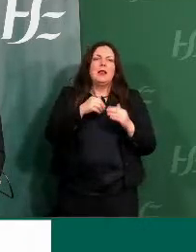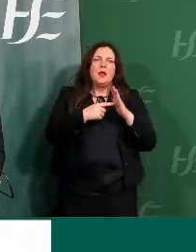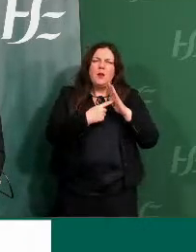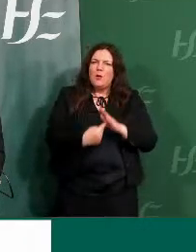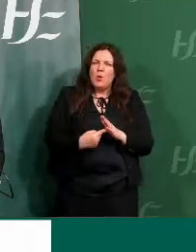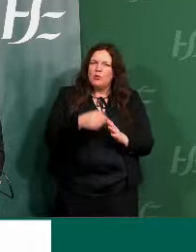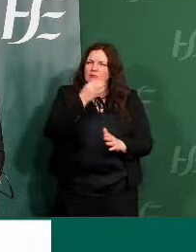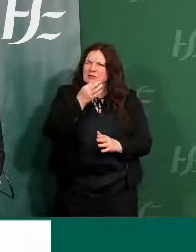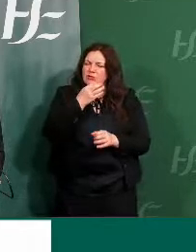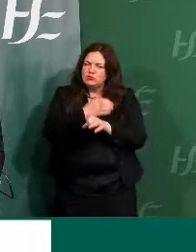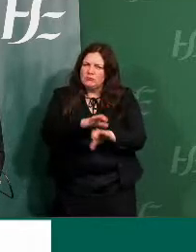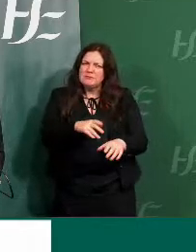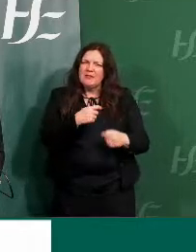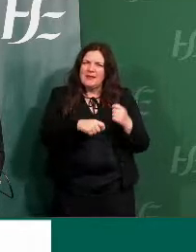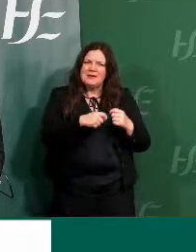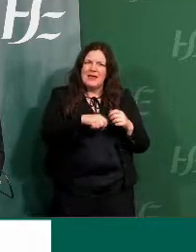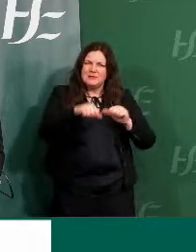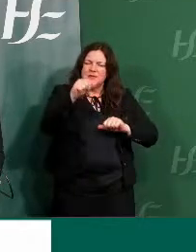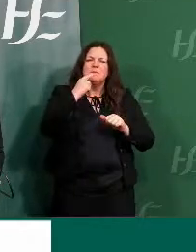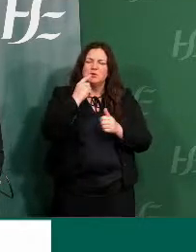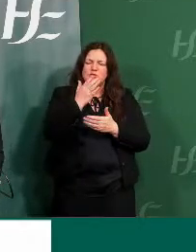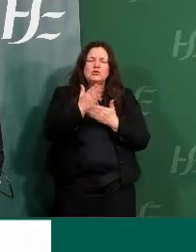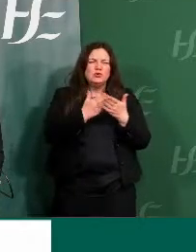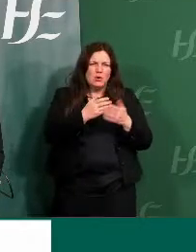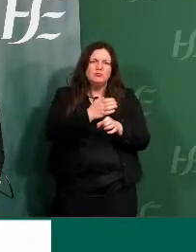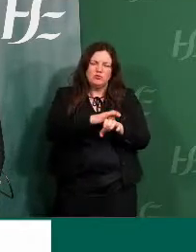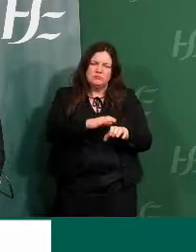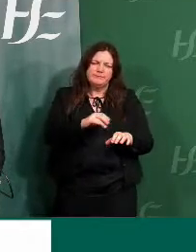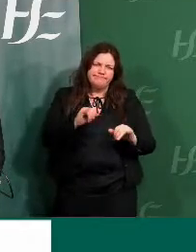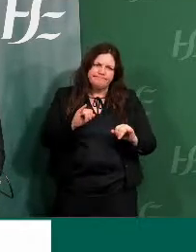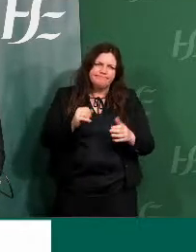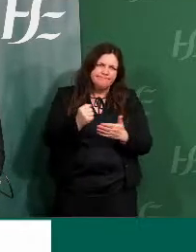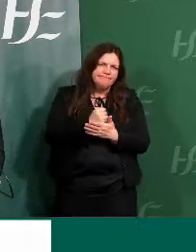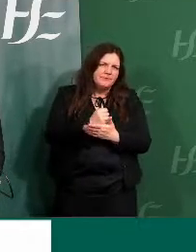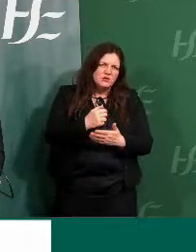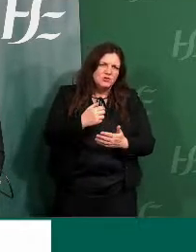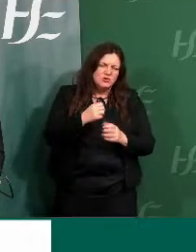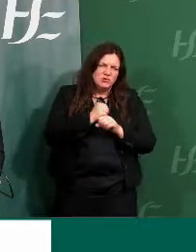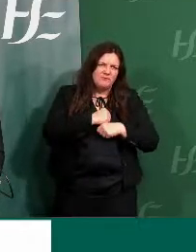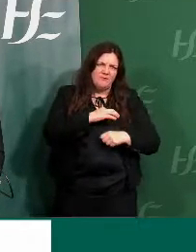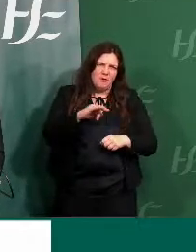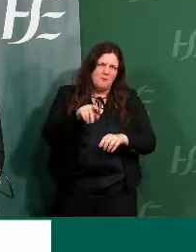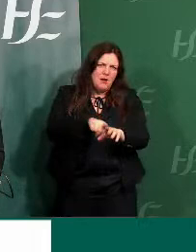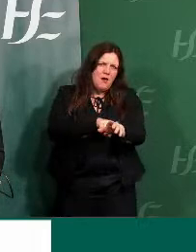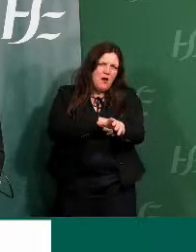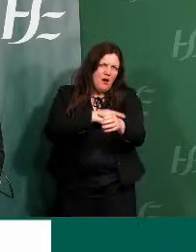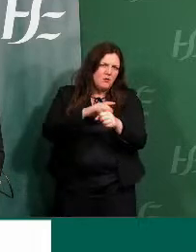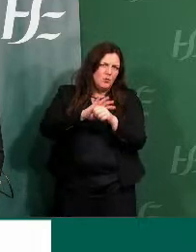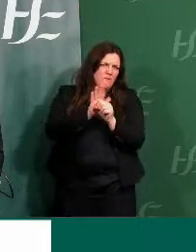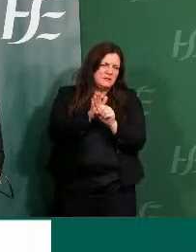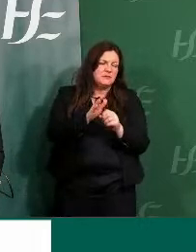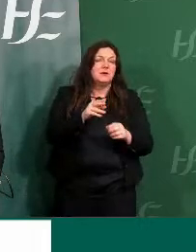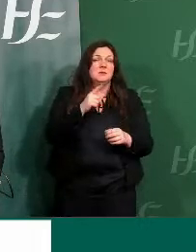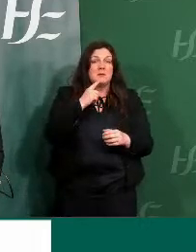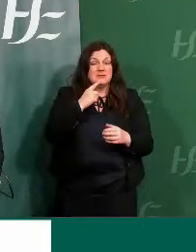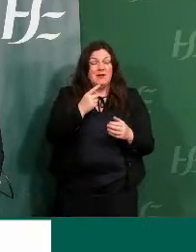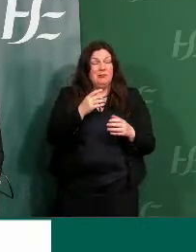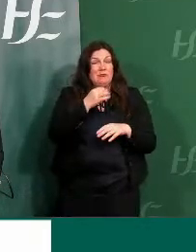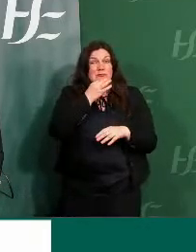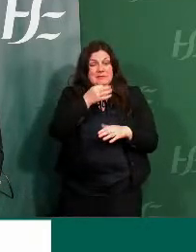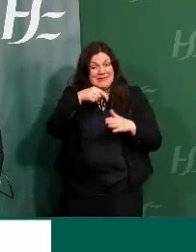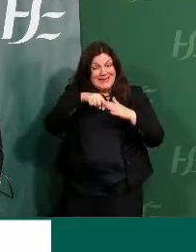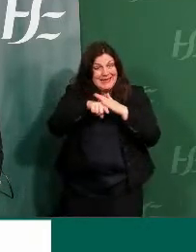adults, some children do unfortunately still suffer from long COVID. The risk of children being hospitalized because of COVID is very low, and